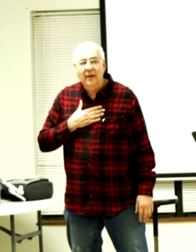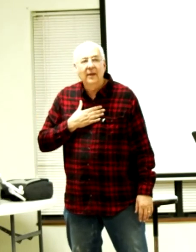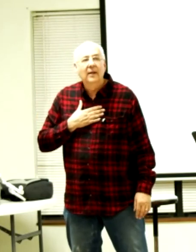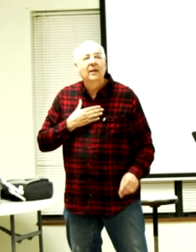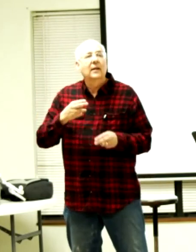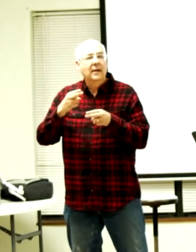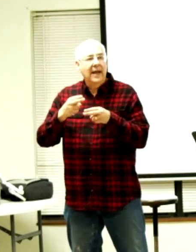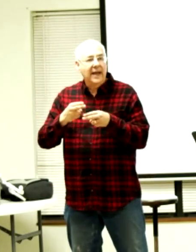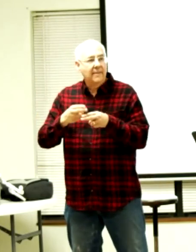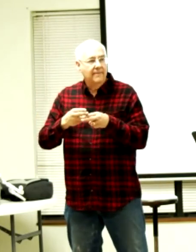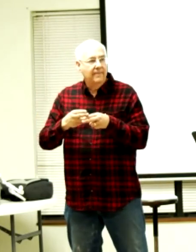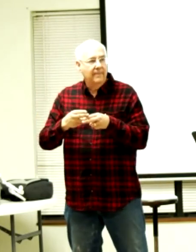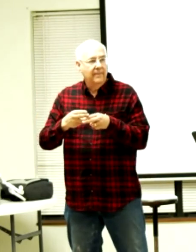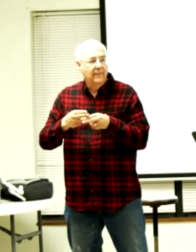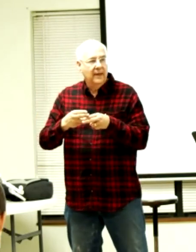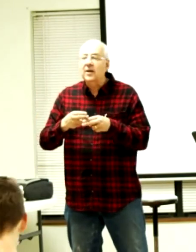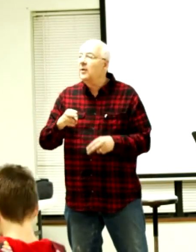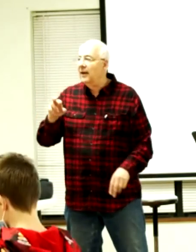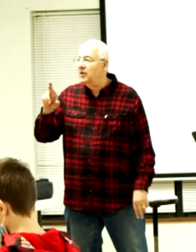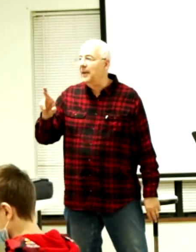want. Name, and you would have to spell.